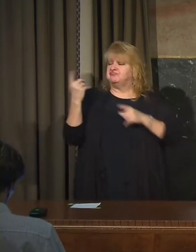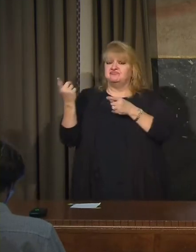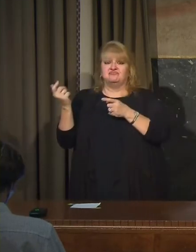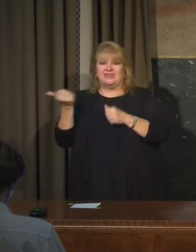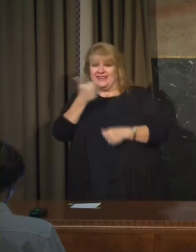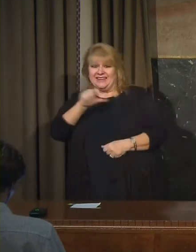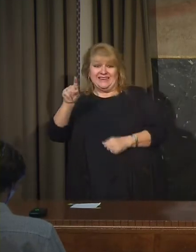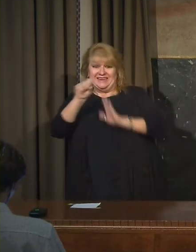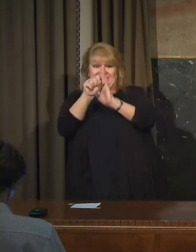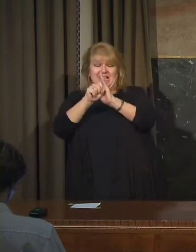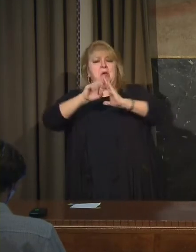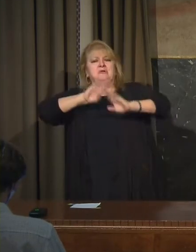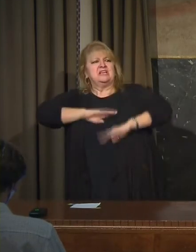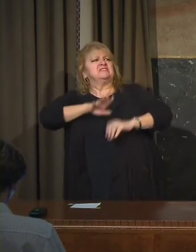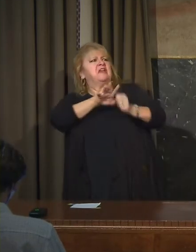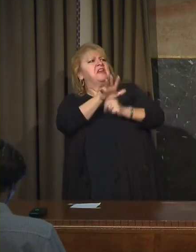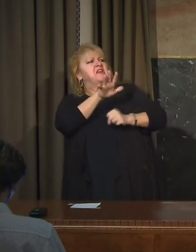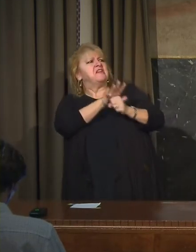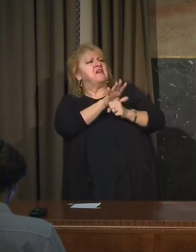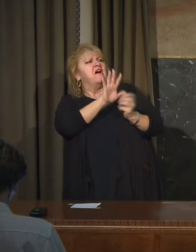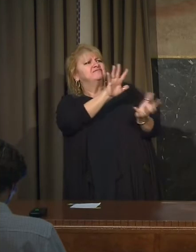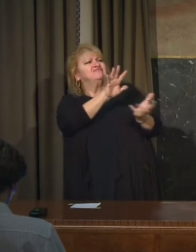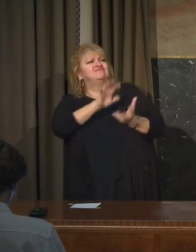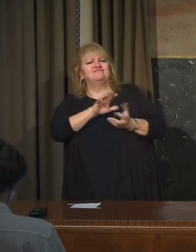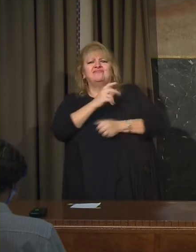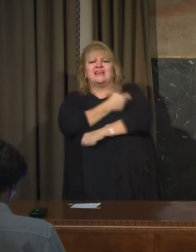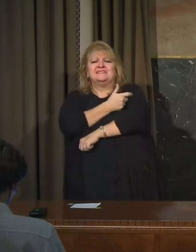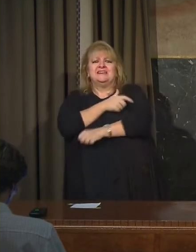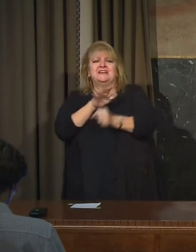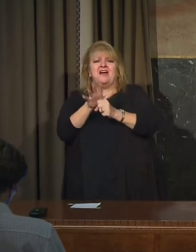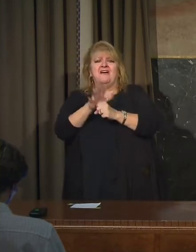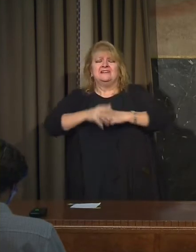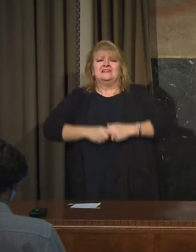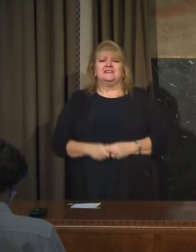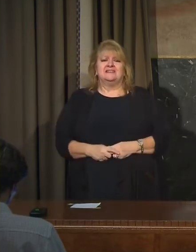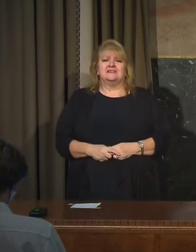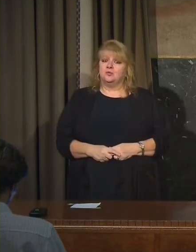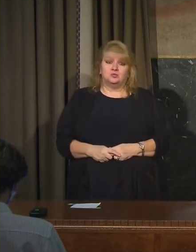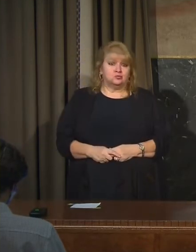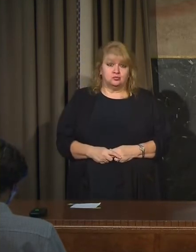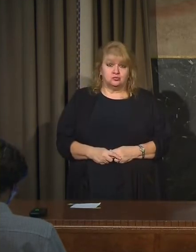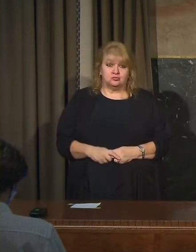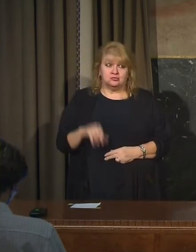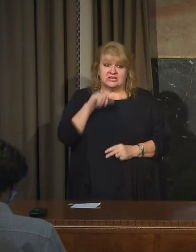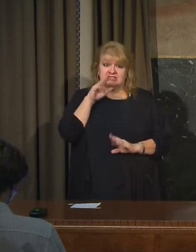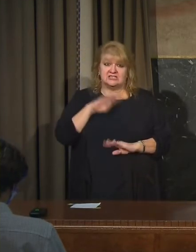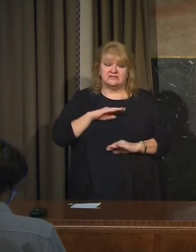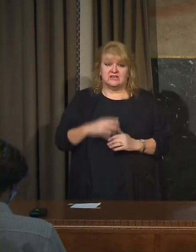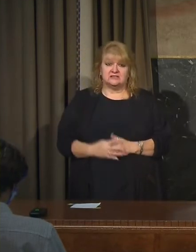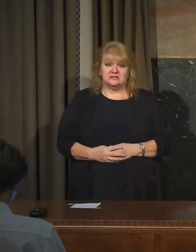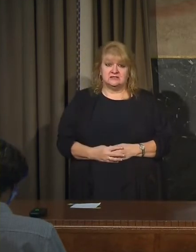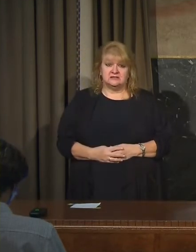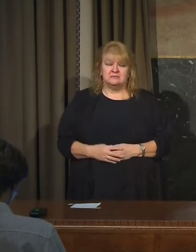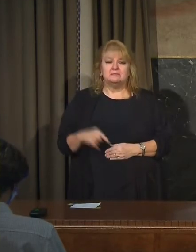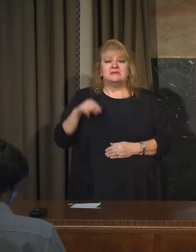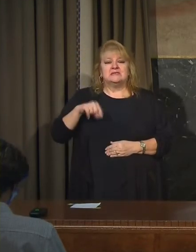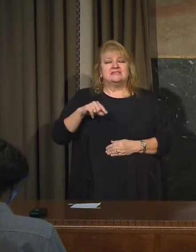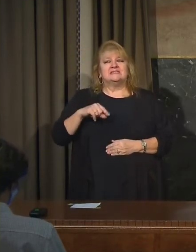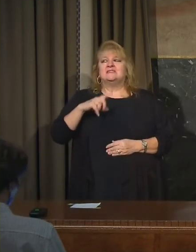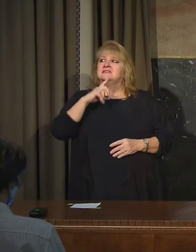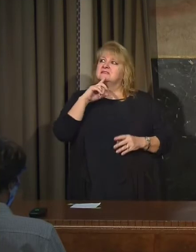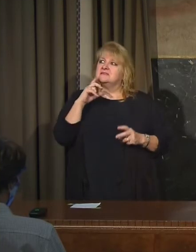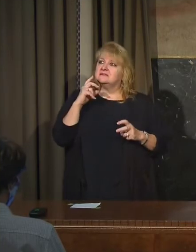satisfied. This is just starting. It is a tremendously complex logistical exercise, if that's the right